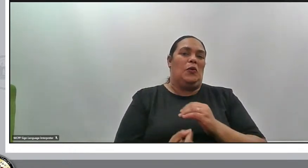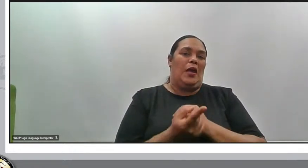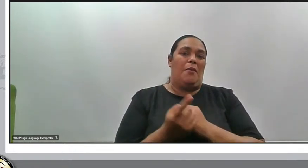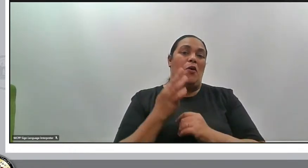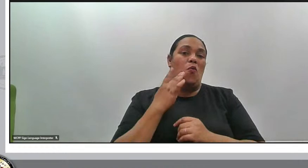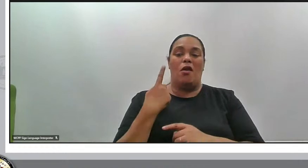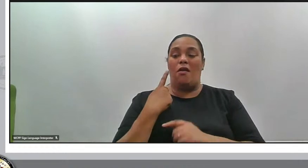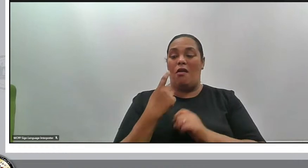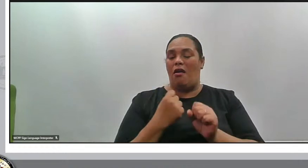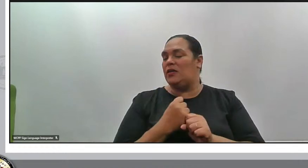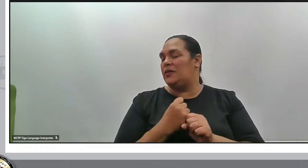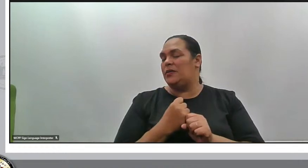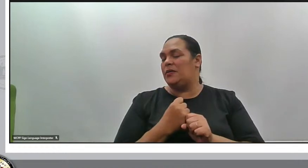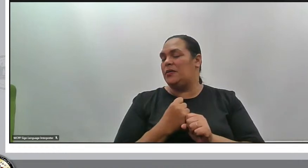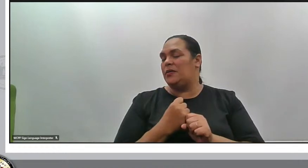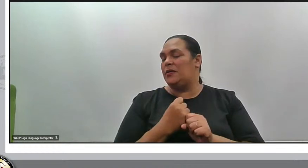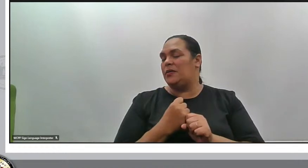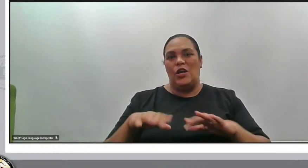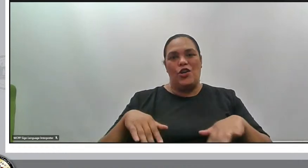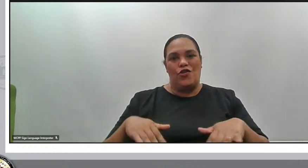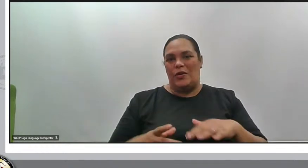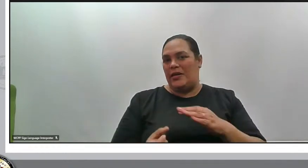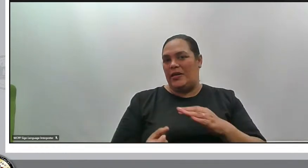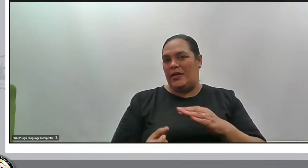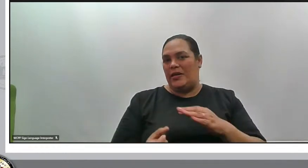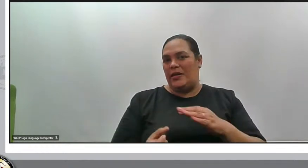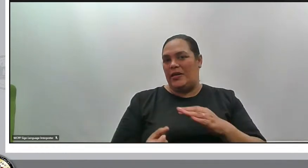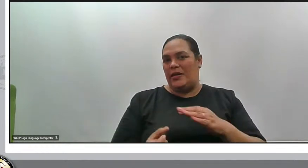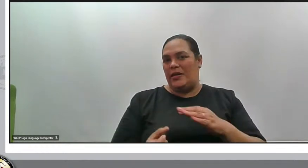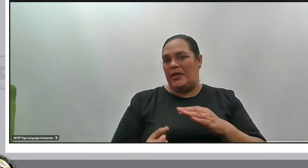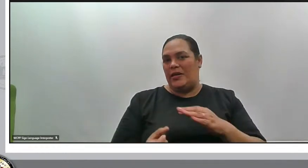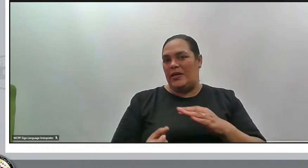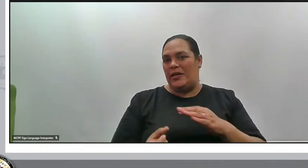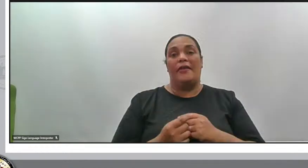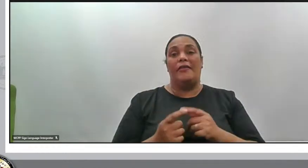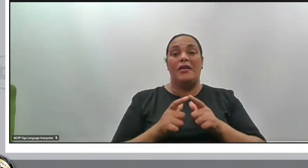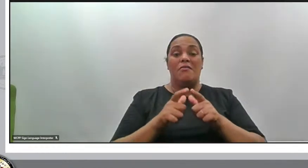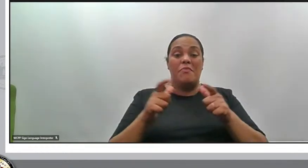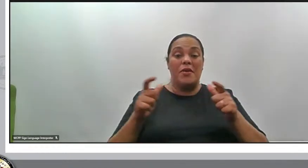last year, did not take place. And largely as a